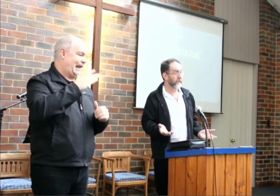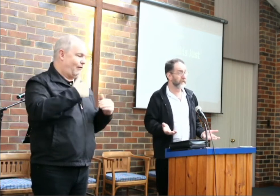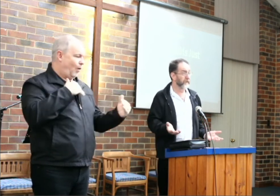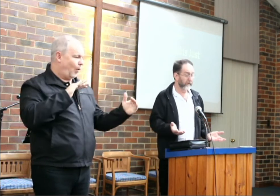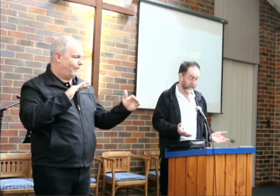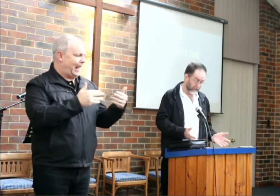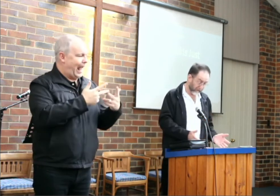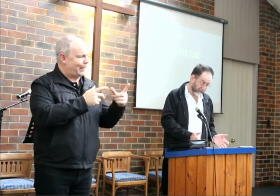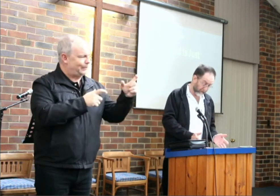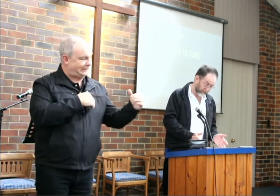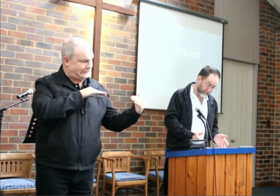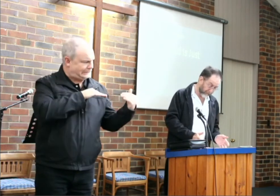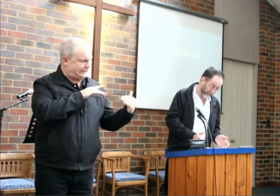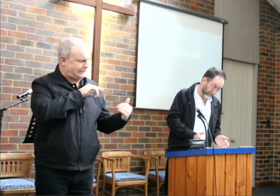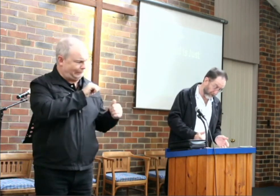to.